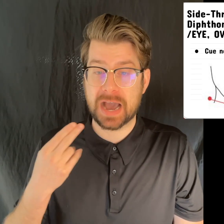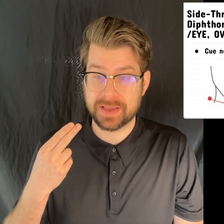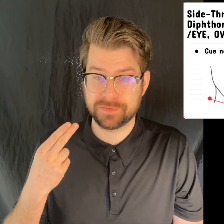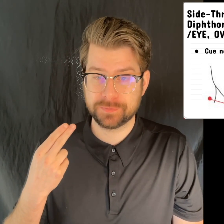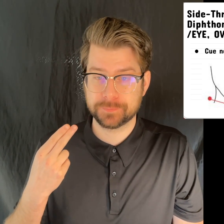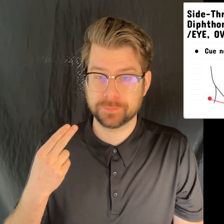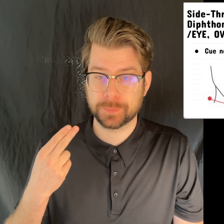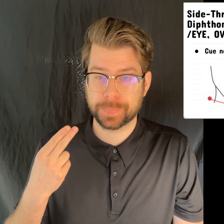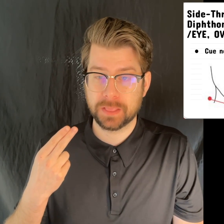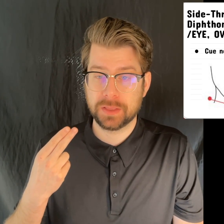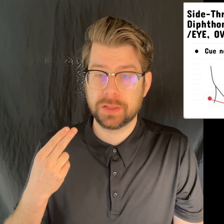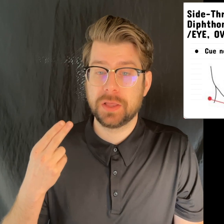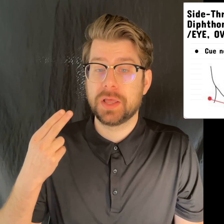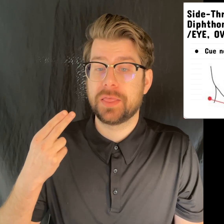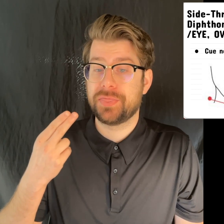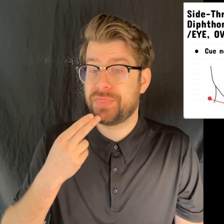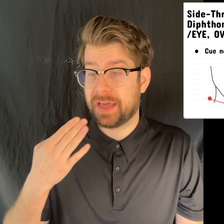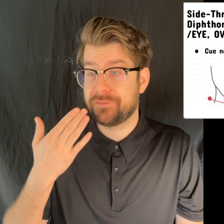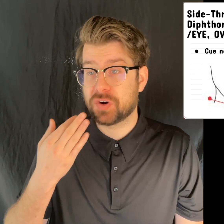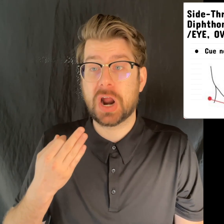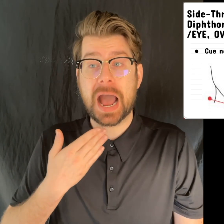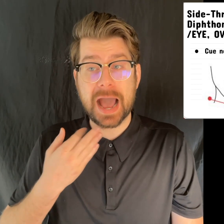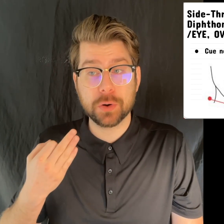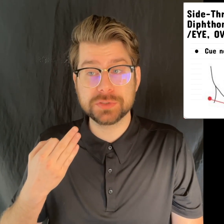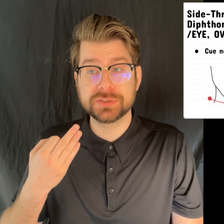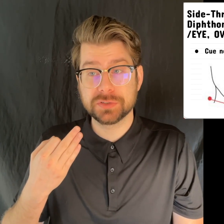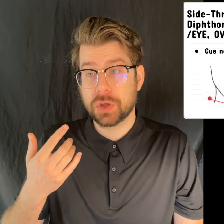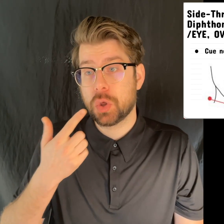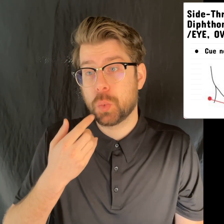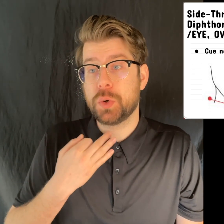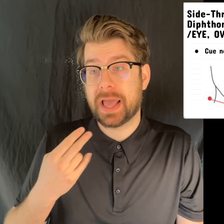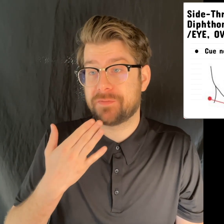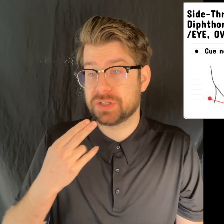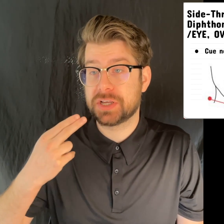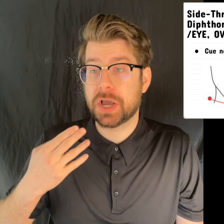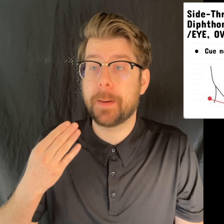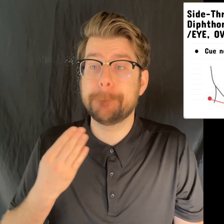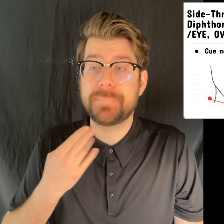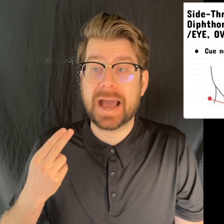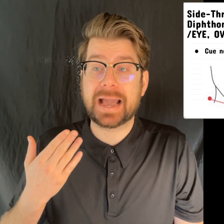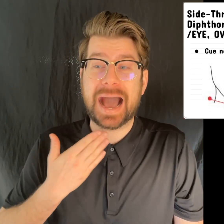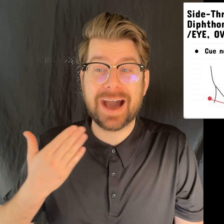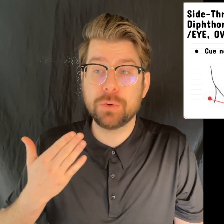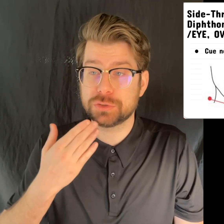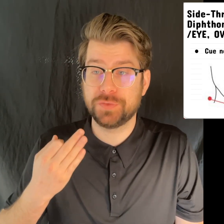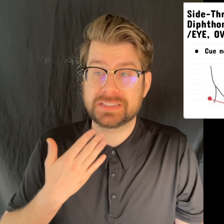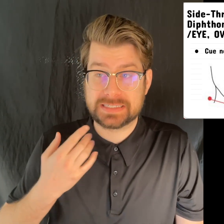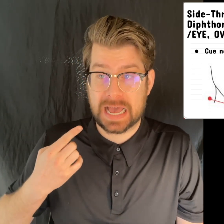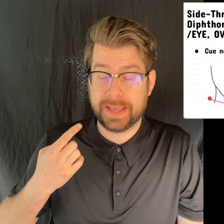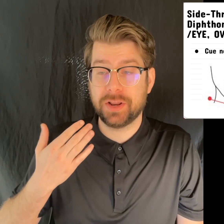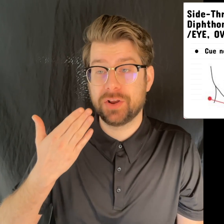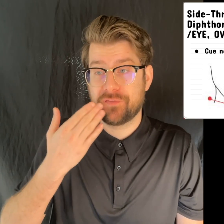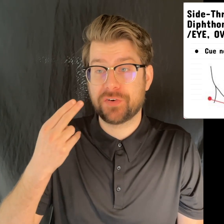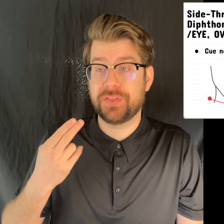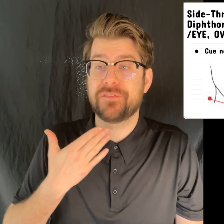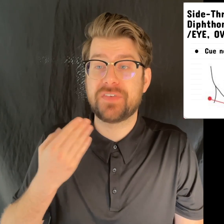5. Then for house, we have to come back out to the side for the